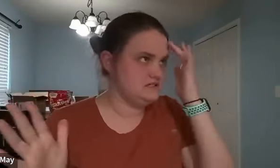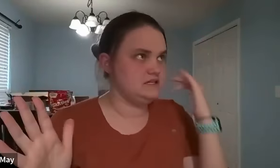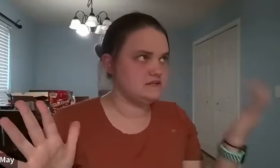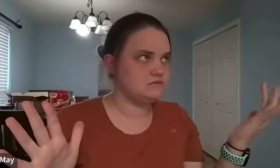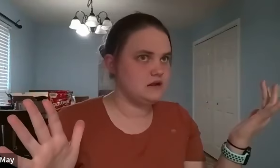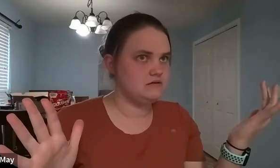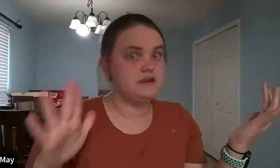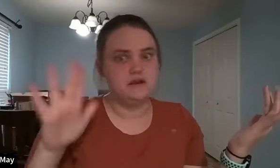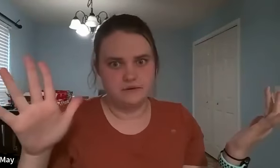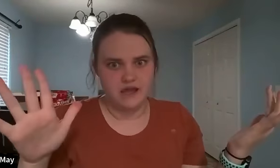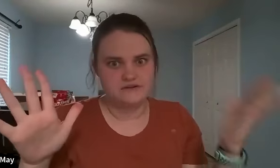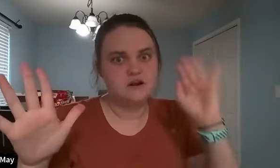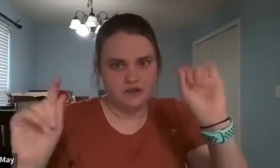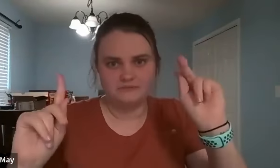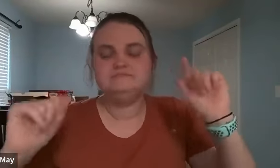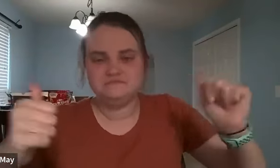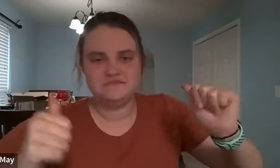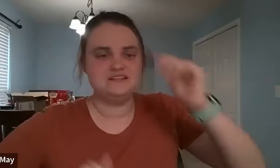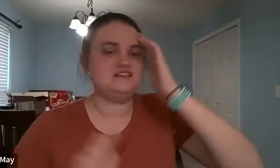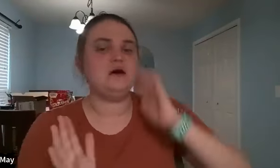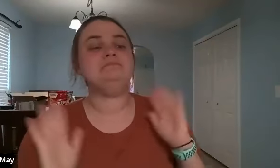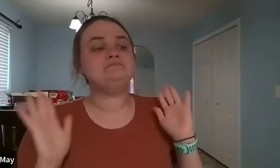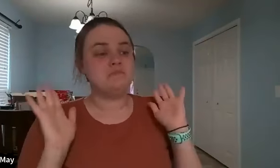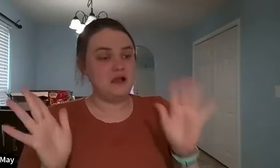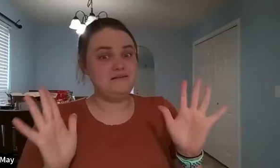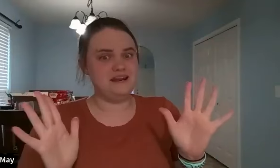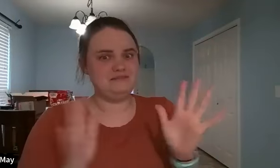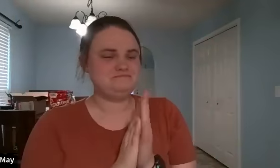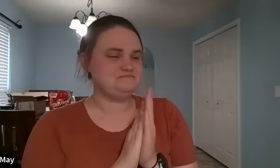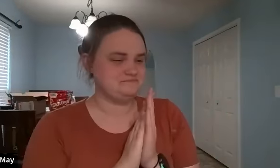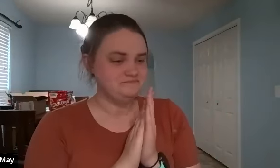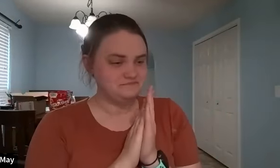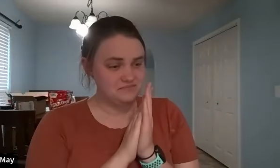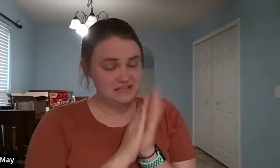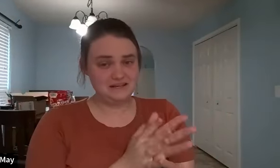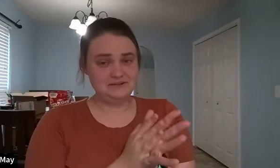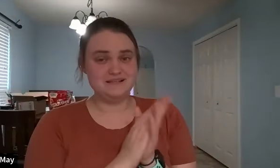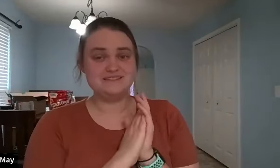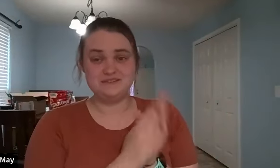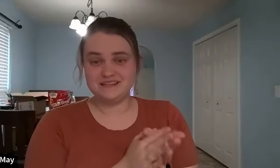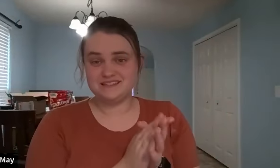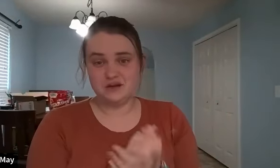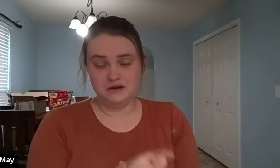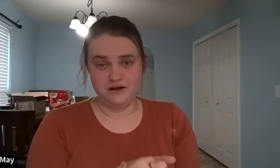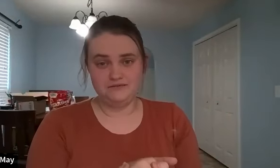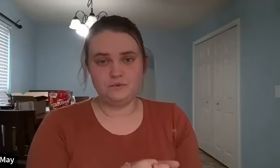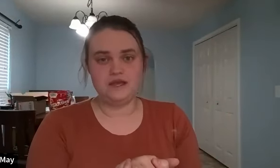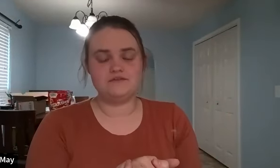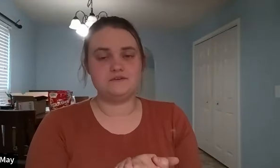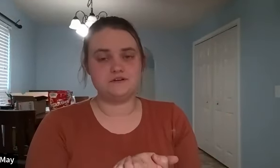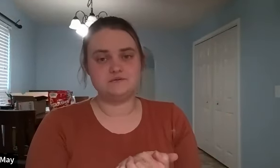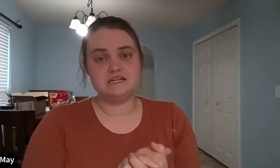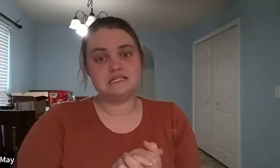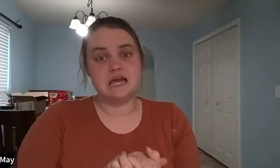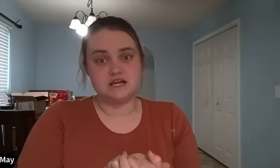sending this one out yet? No, we haven't. Okay. So, all right. Anyways, so let's start off with the first one is the actual